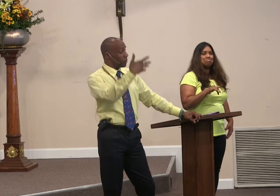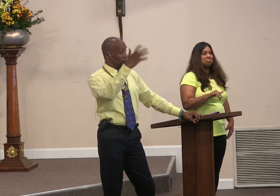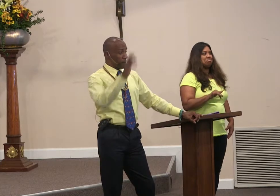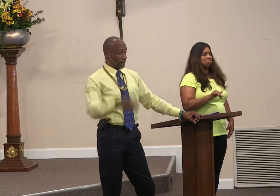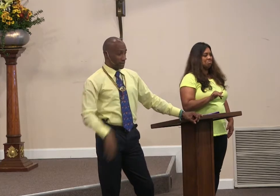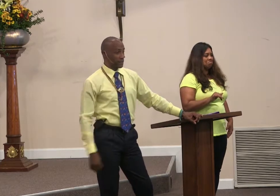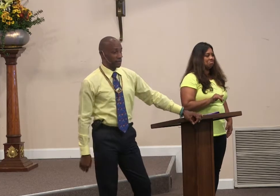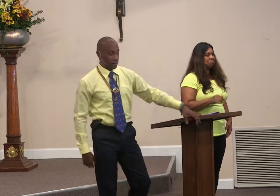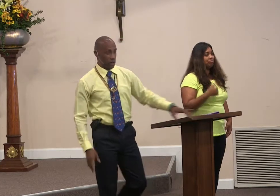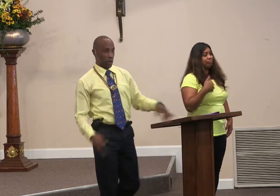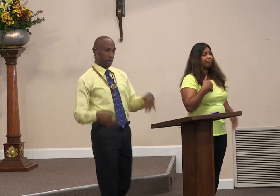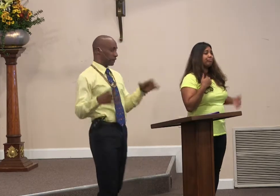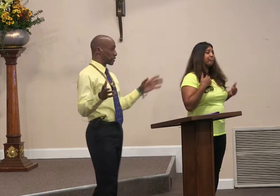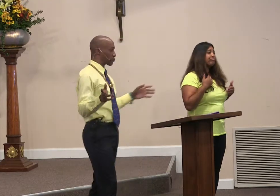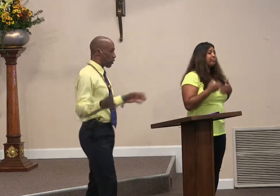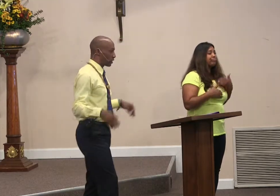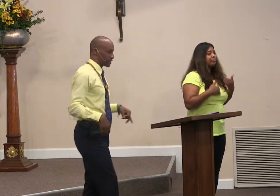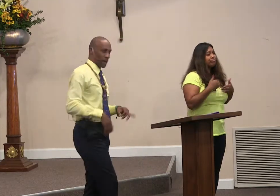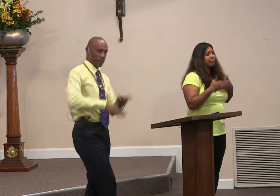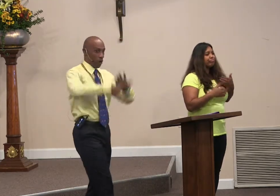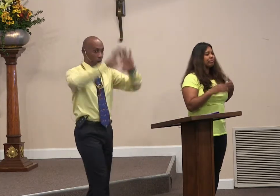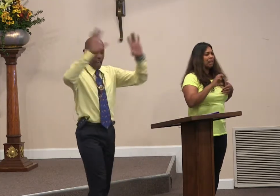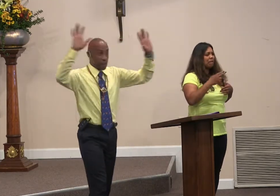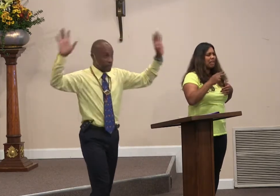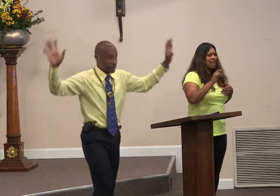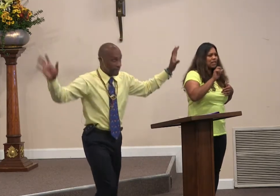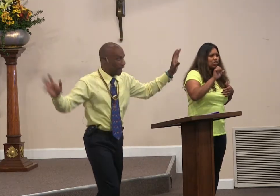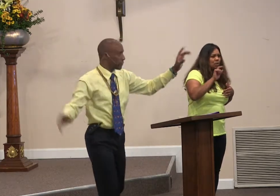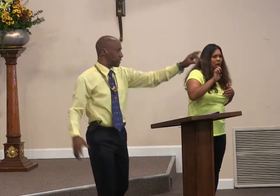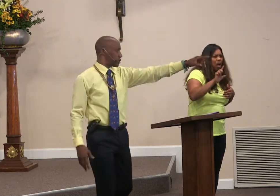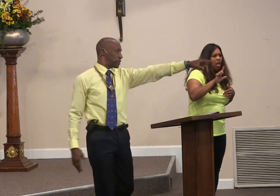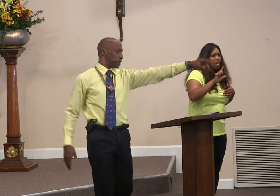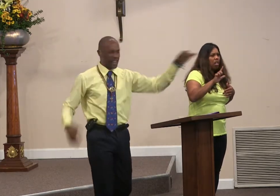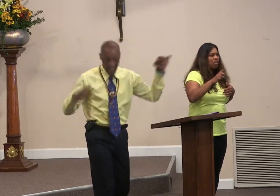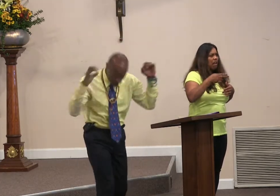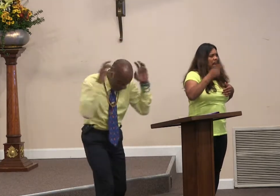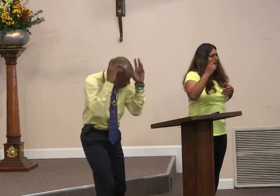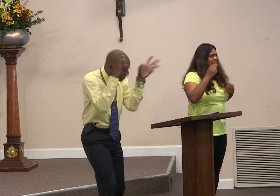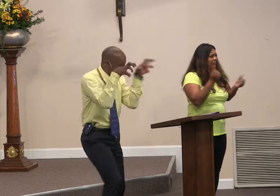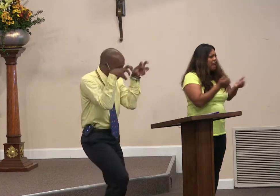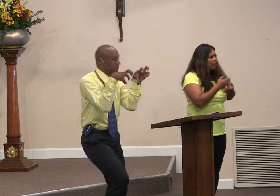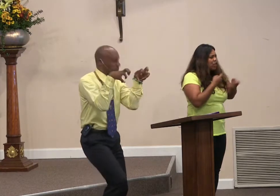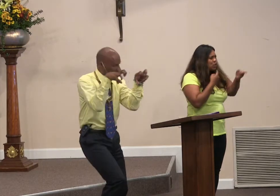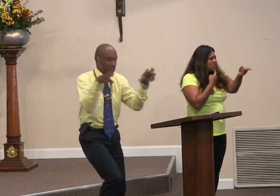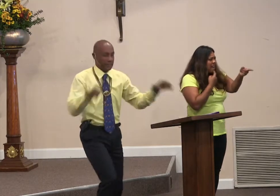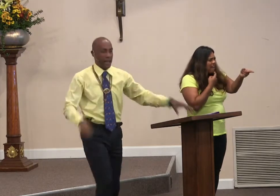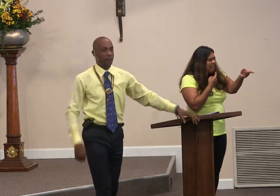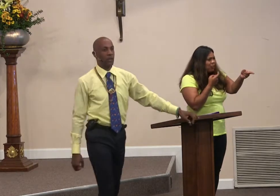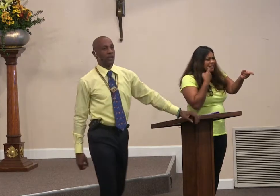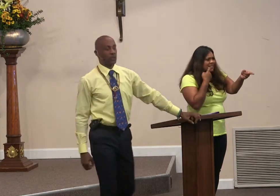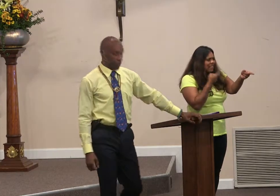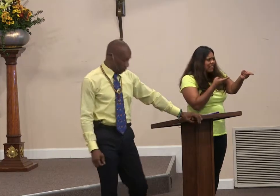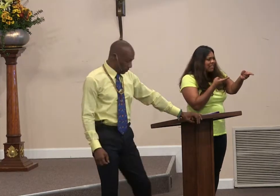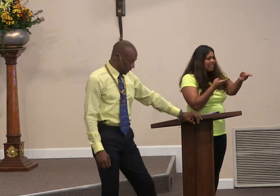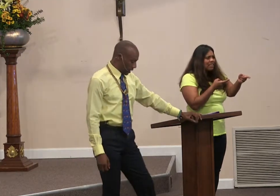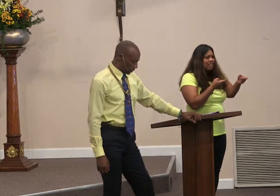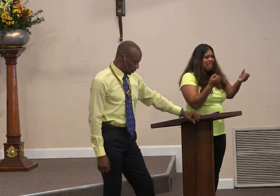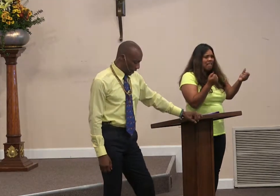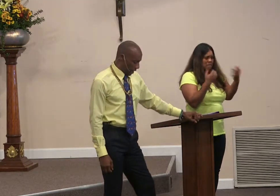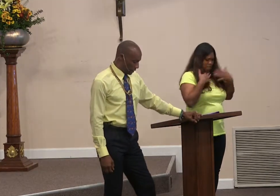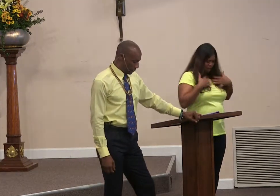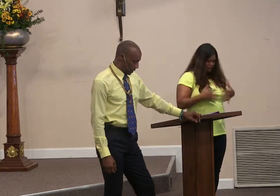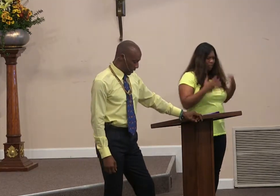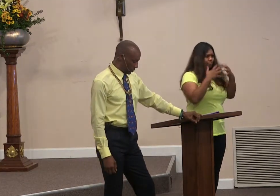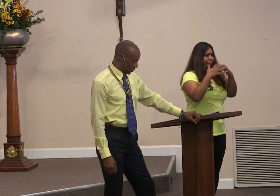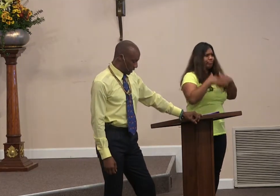So I go about my business and you know, cholesterol is up and all everything she got, everything is just shutting down. So I go to my